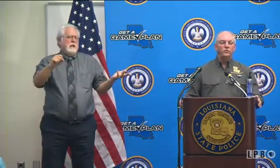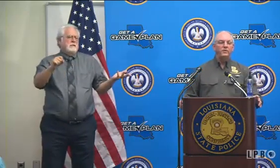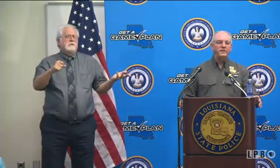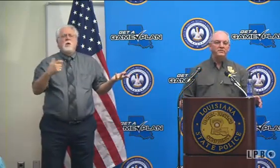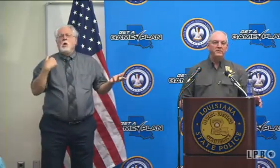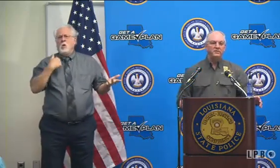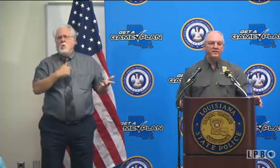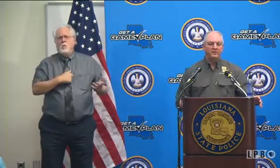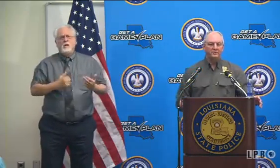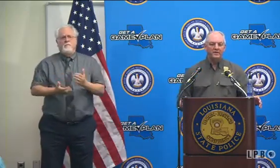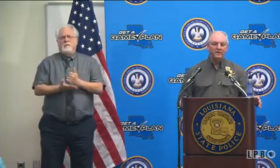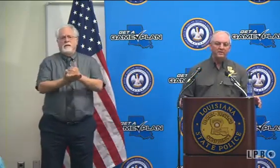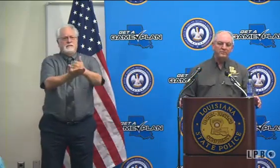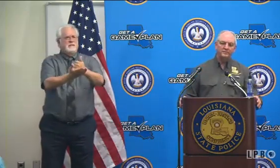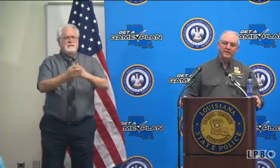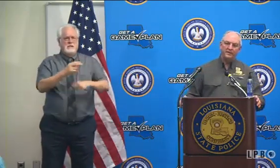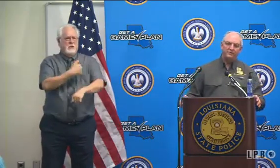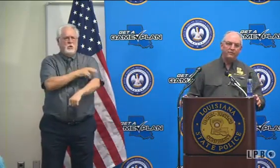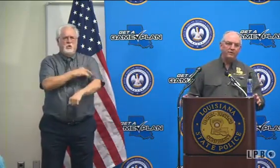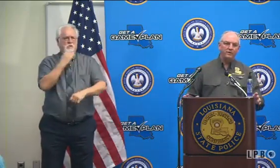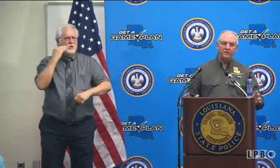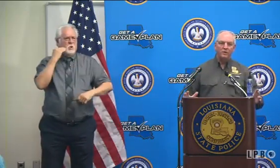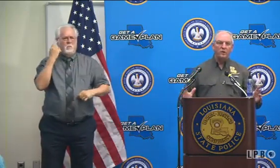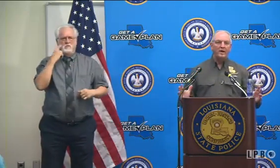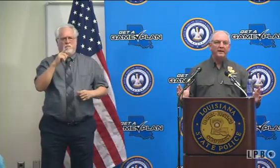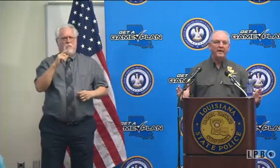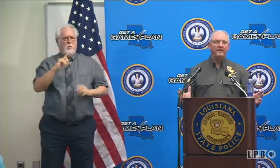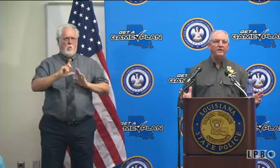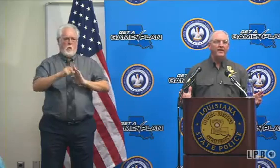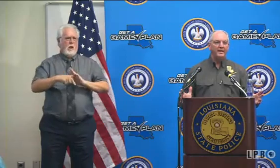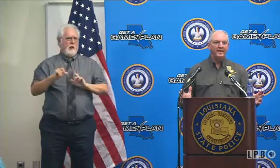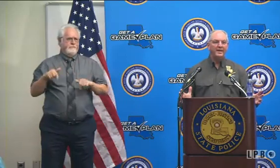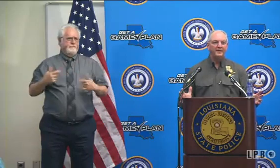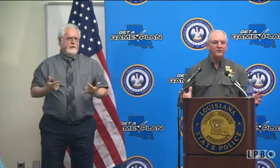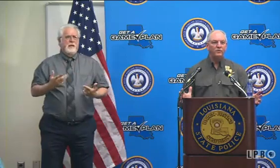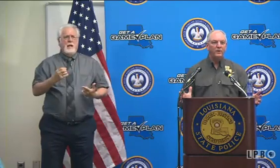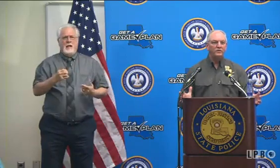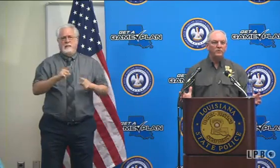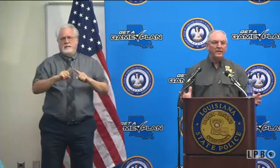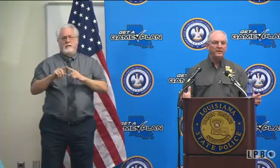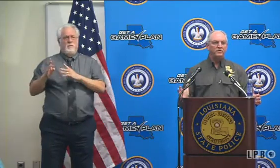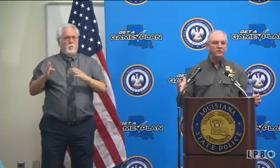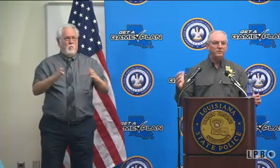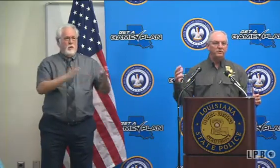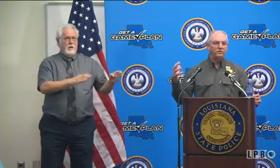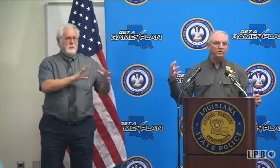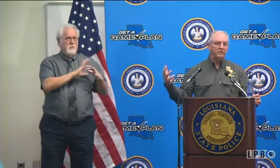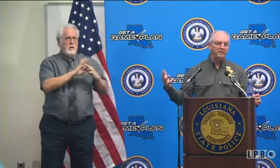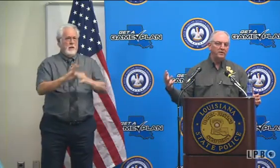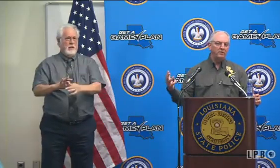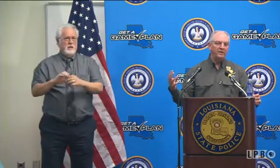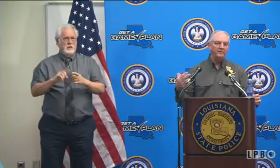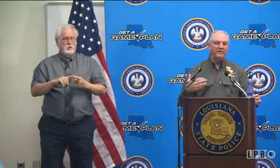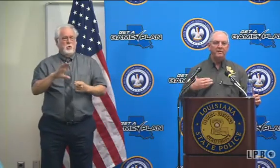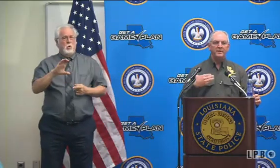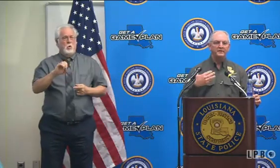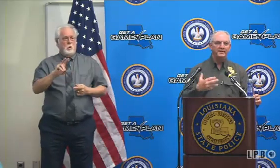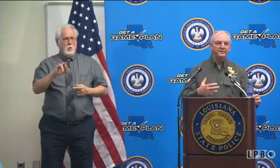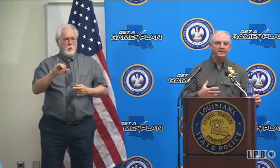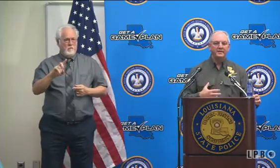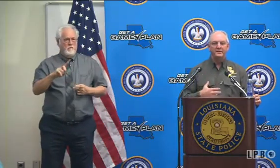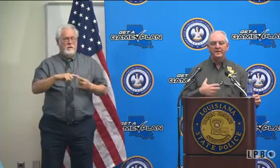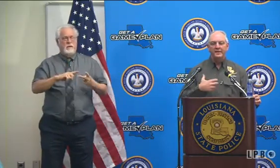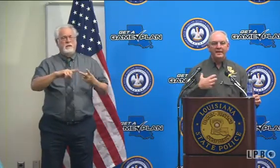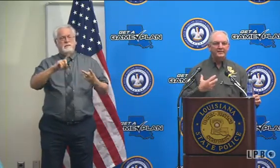so we've been assisting nursing homes for a good while now in a lot of different ways related to the COVID environment